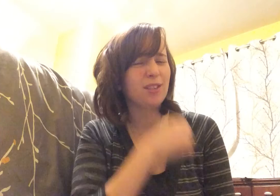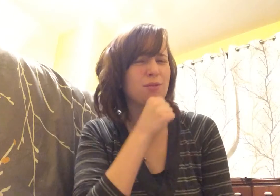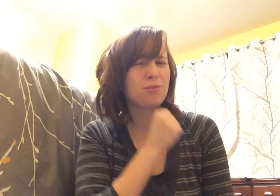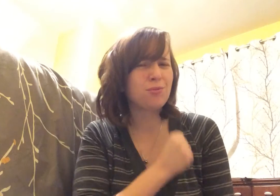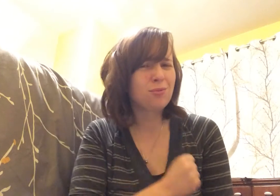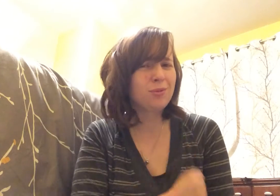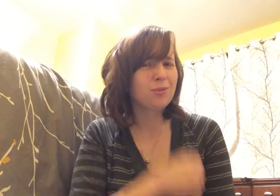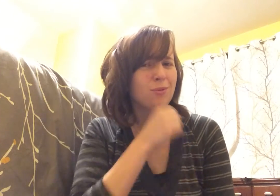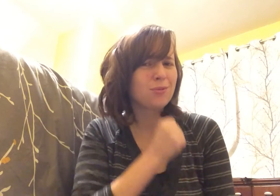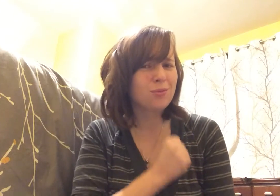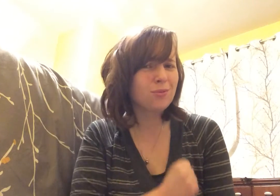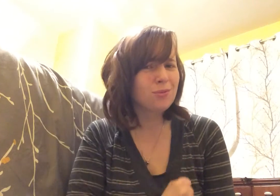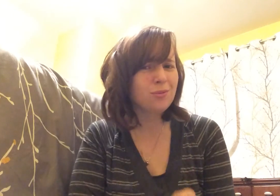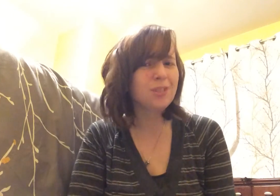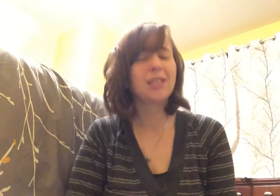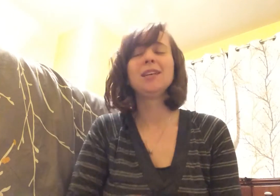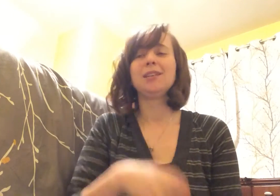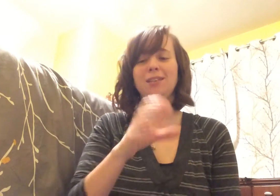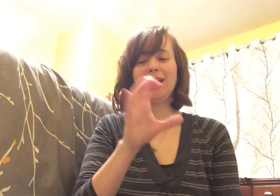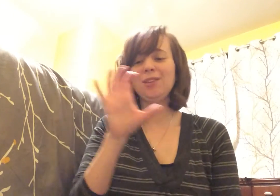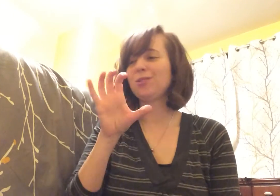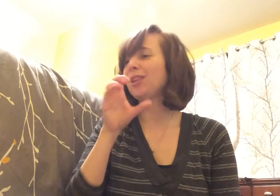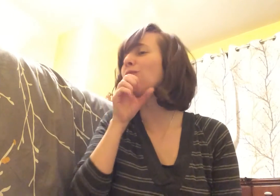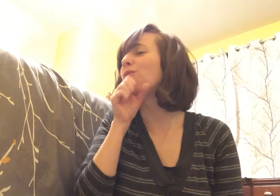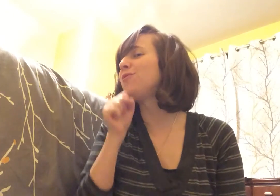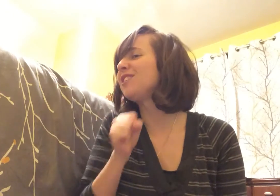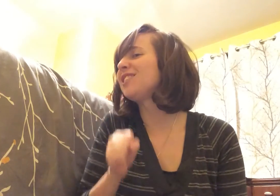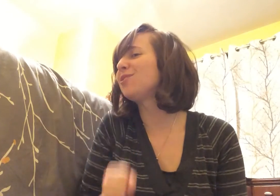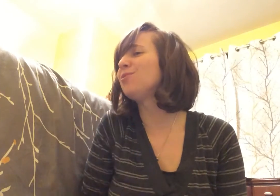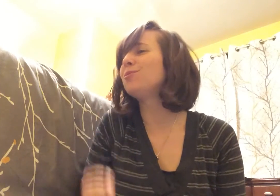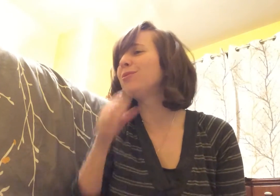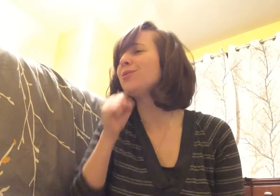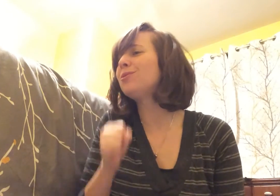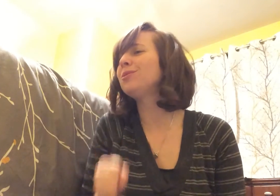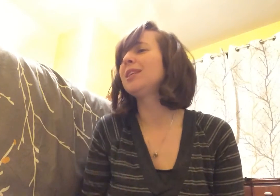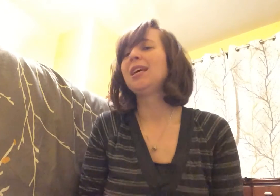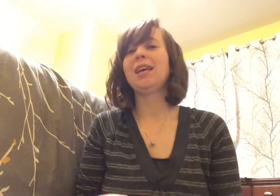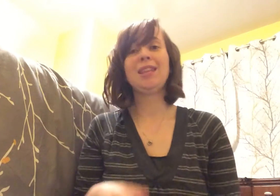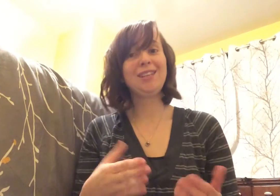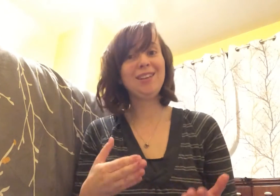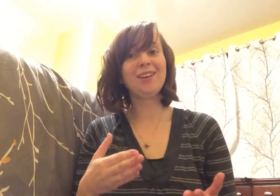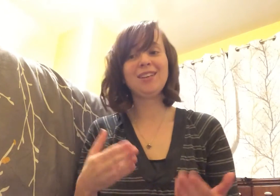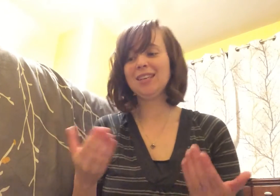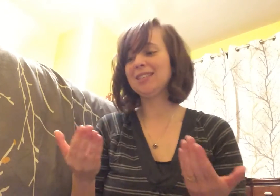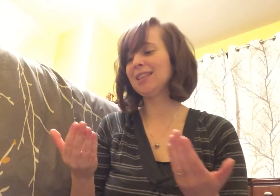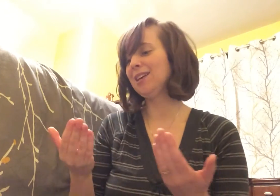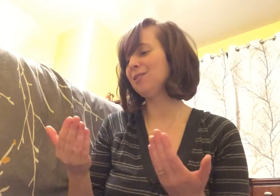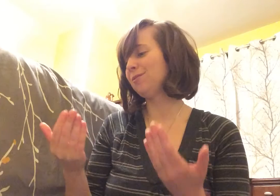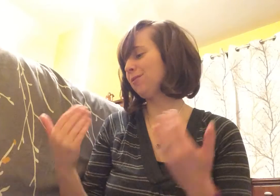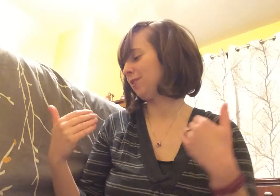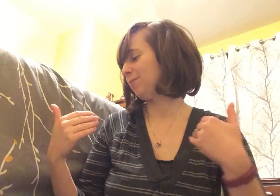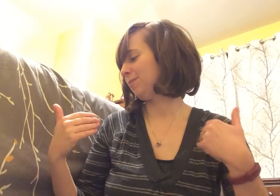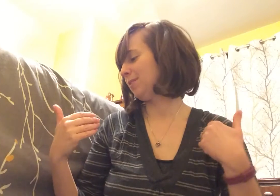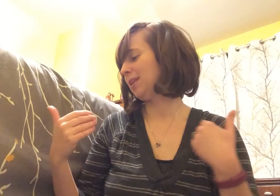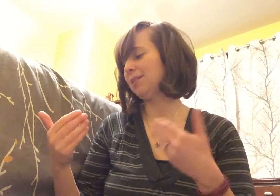like old. And you kind of use like your whole fist, old. And then young is kind of